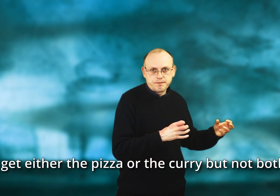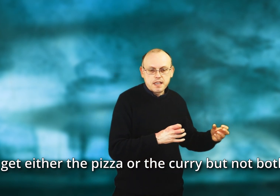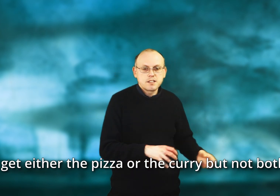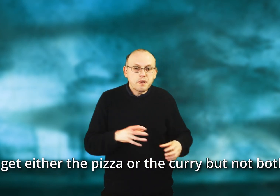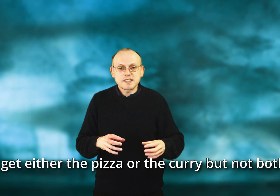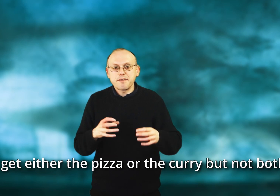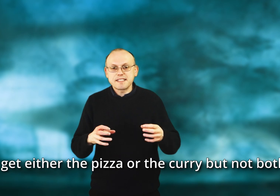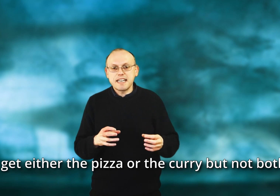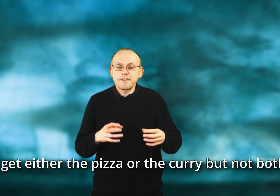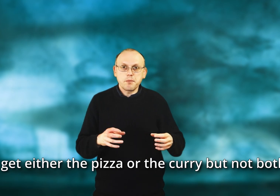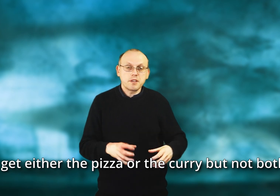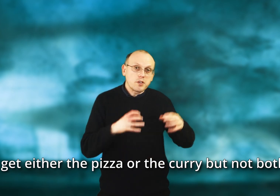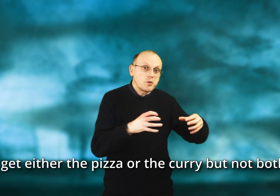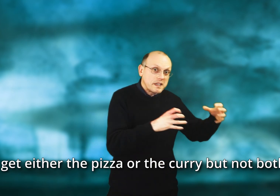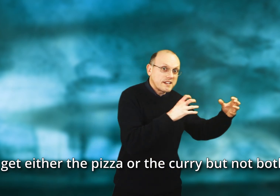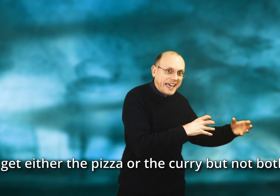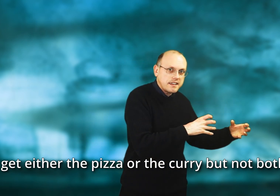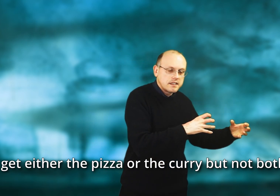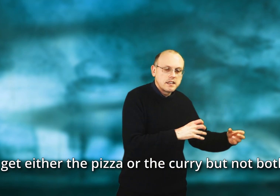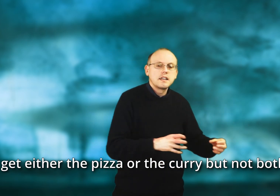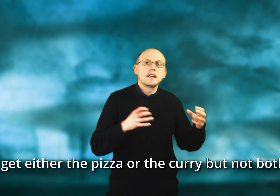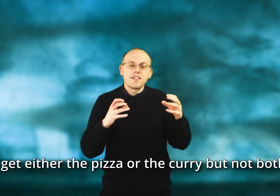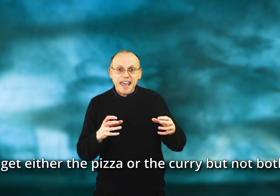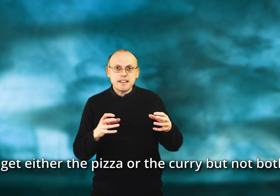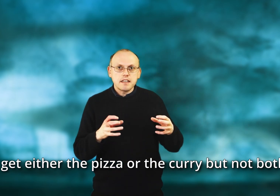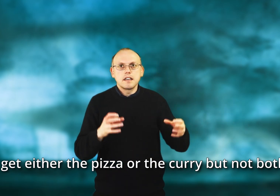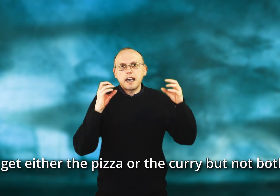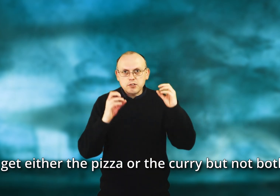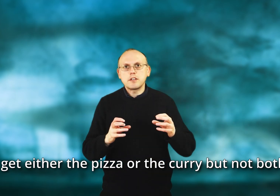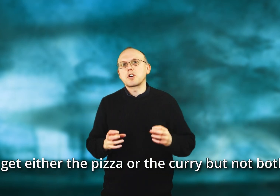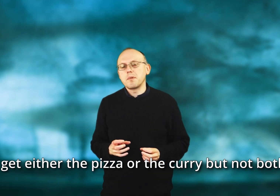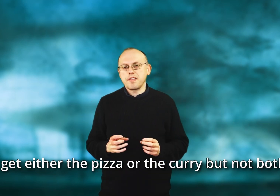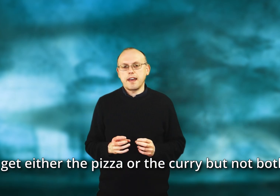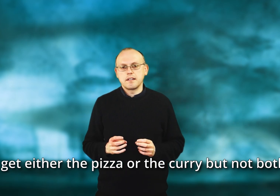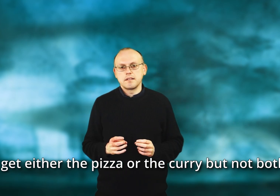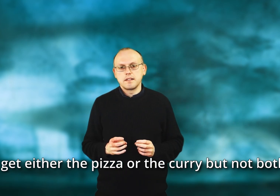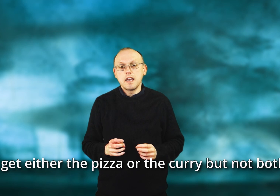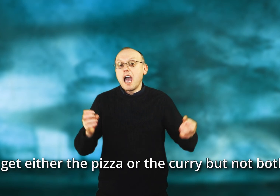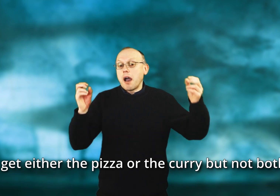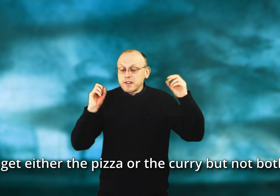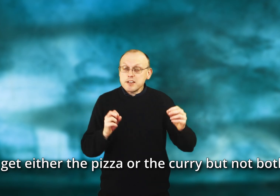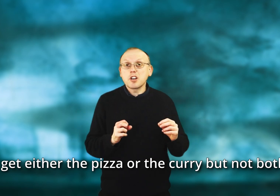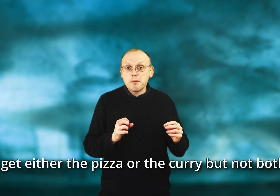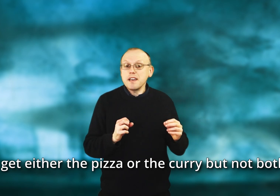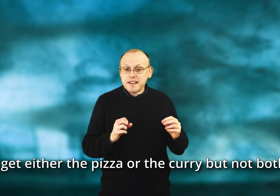So because I haven't said after but, you will not get, then I don't need a comma there. I will need a comma if I did